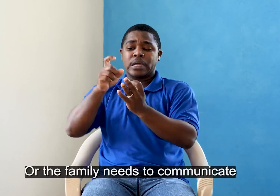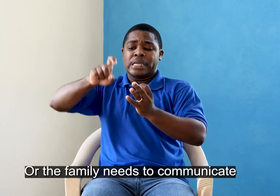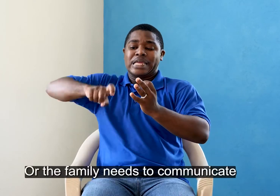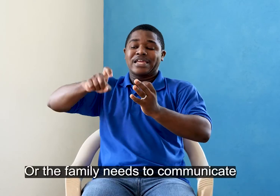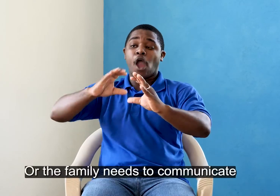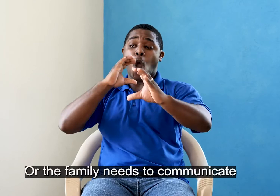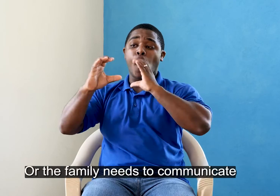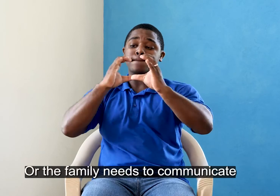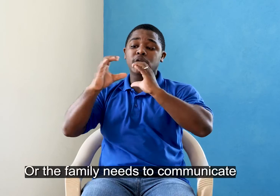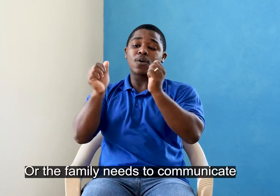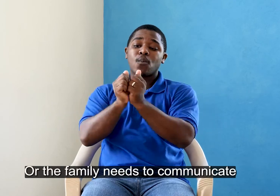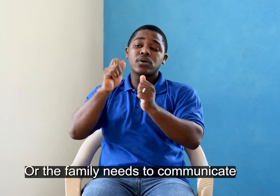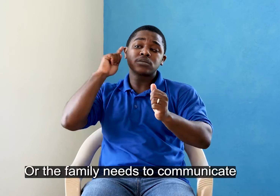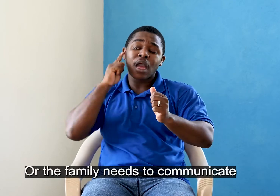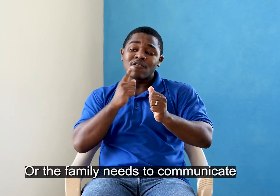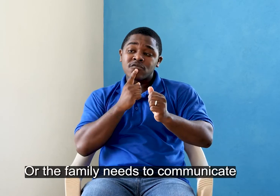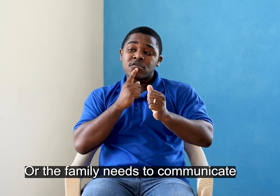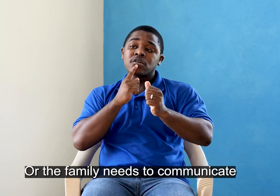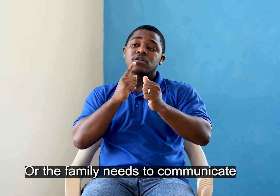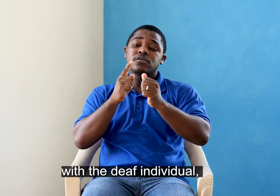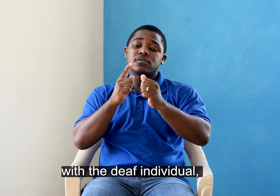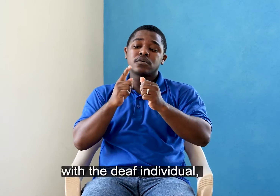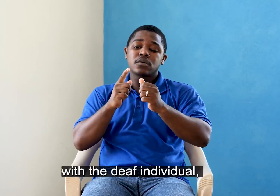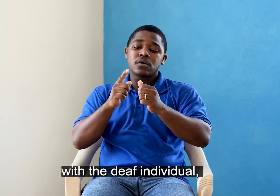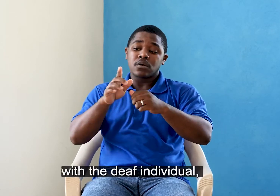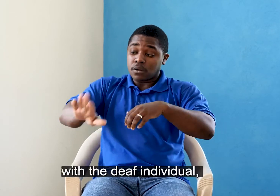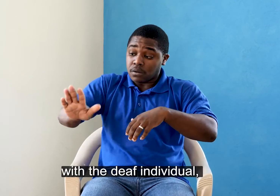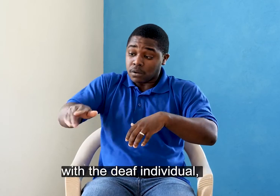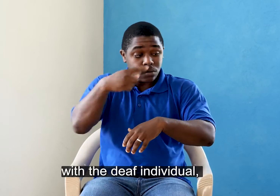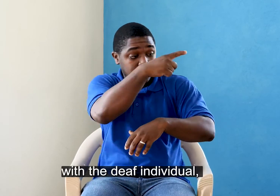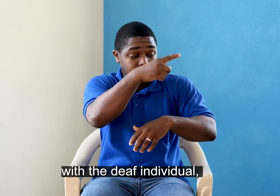Or the family needs to communicate with the deaf individual.